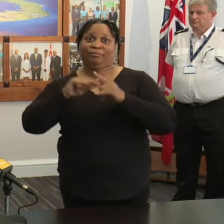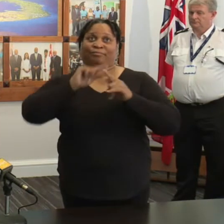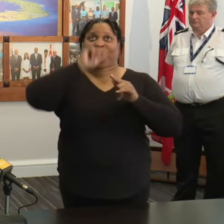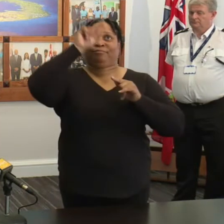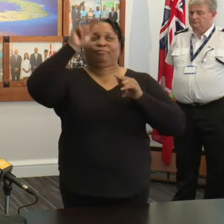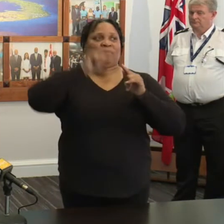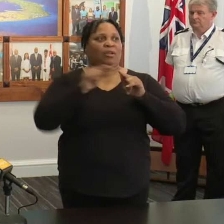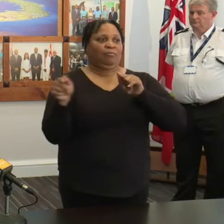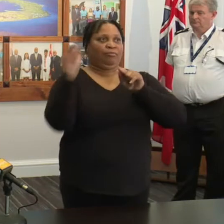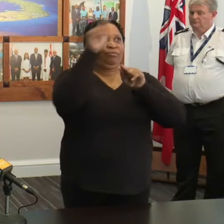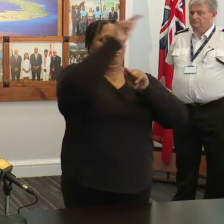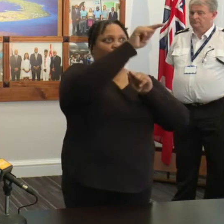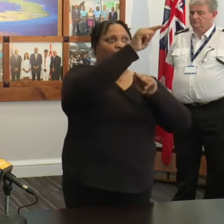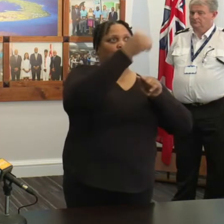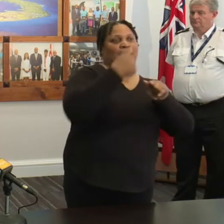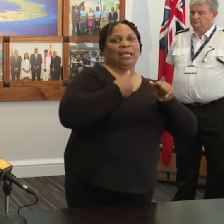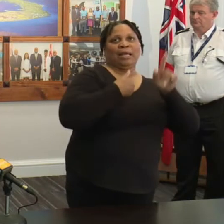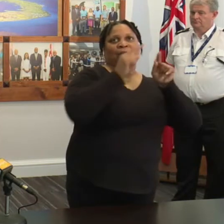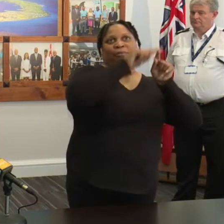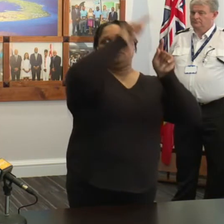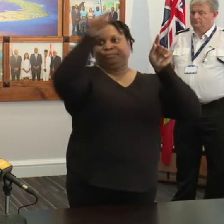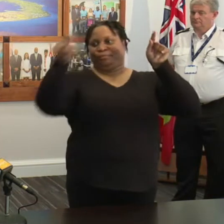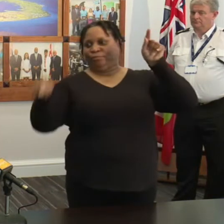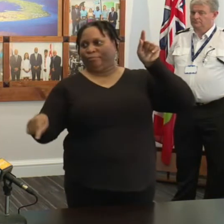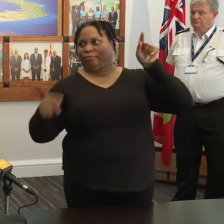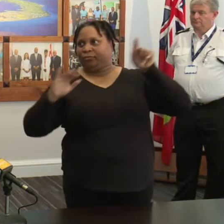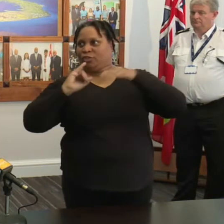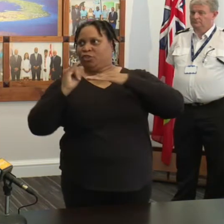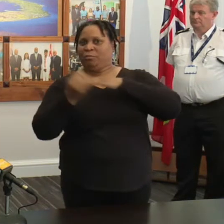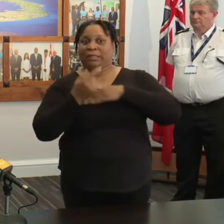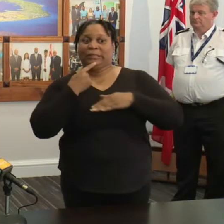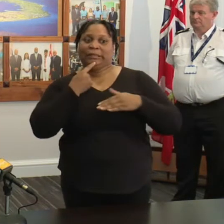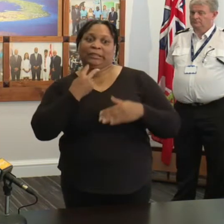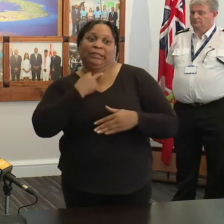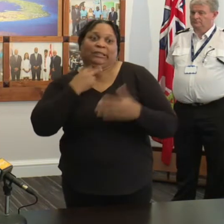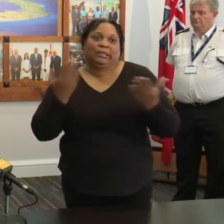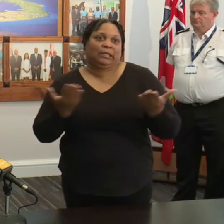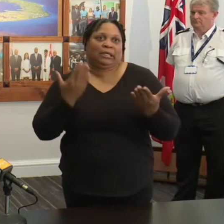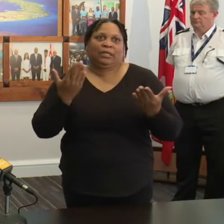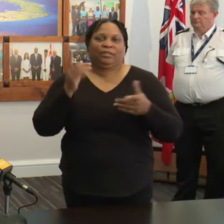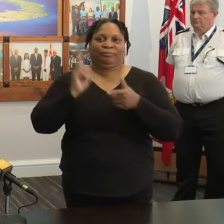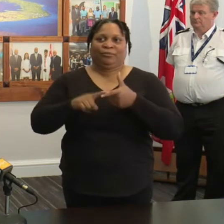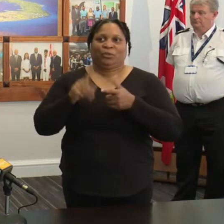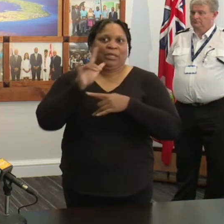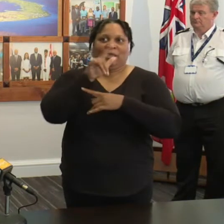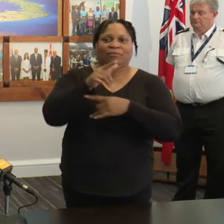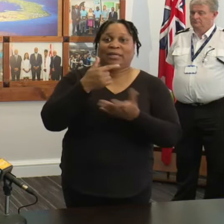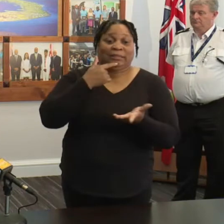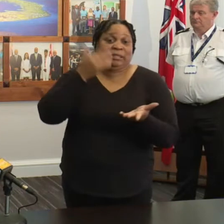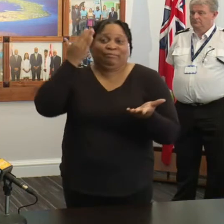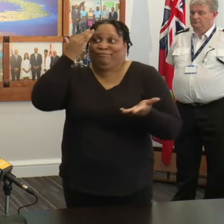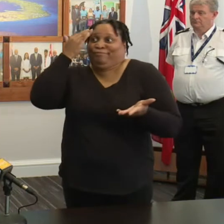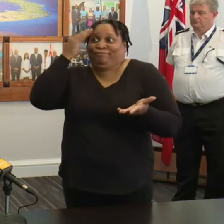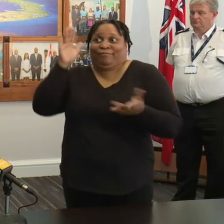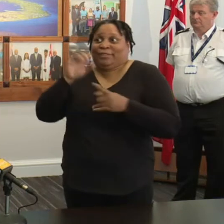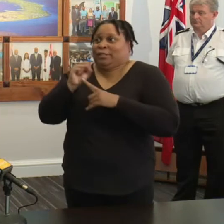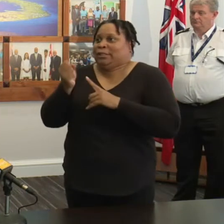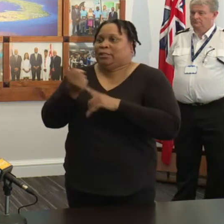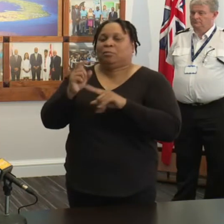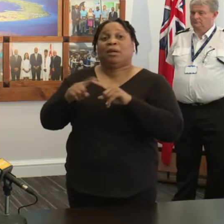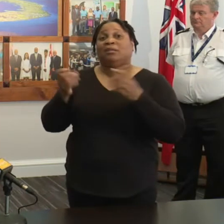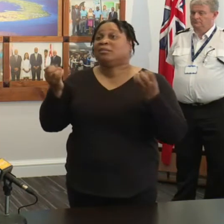of fact, she couldn't get on the flight because Canada didn't allow her coming through. She's stuck here in Bermuda. Are you aware of the situation? I'm not aware of the situation, but I'm sure there's